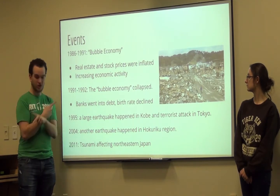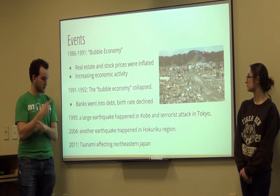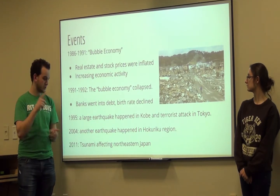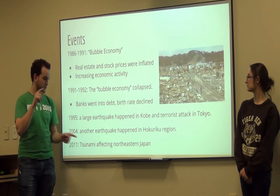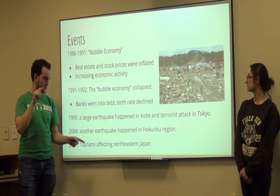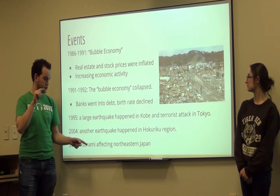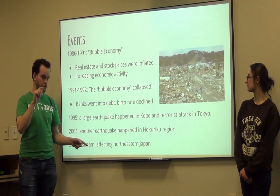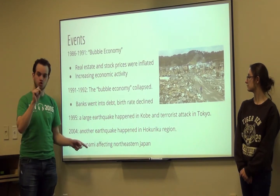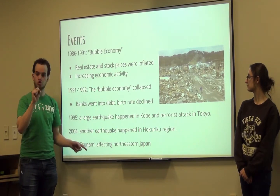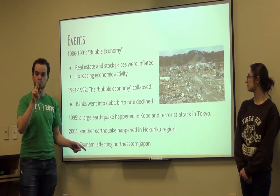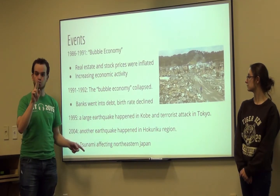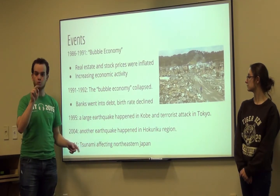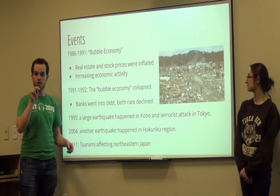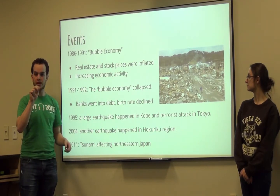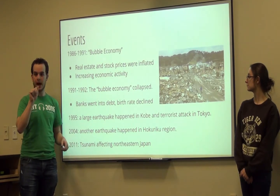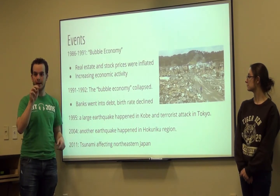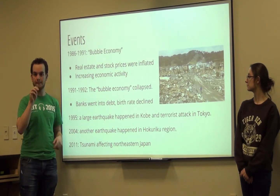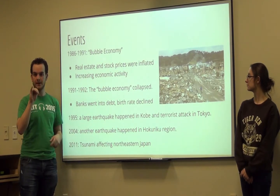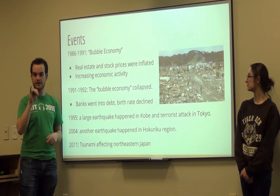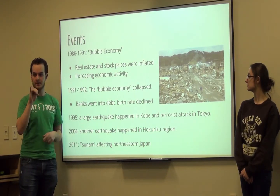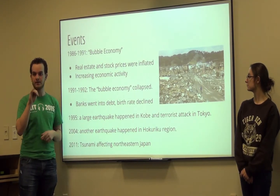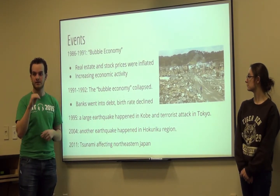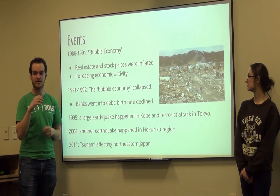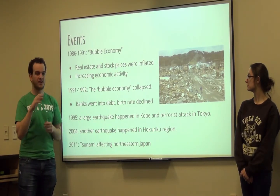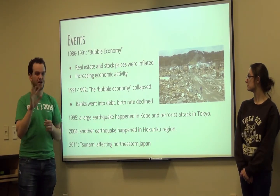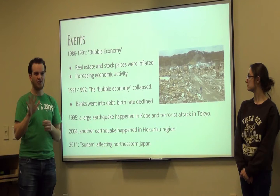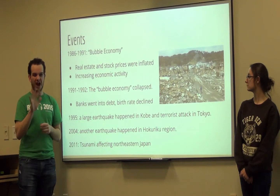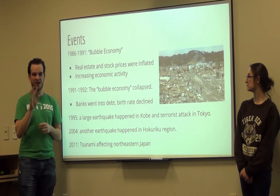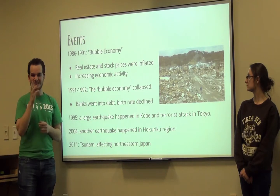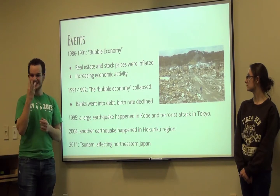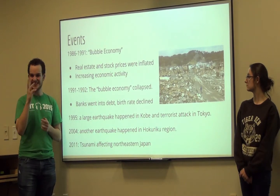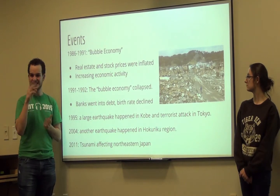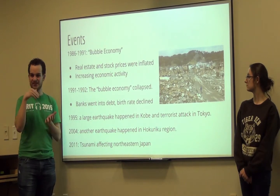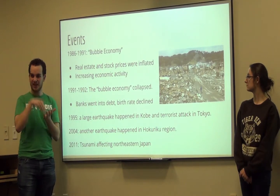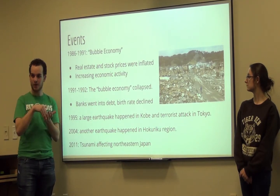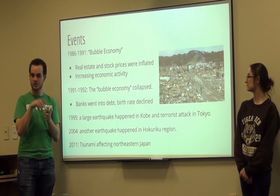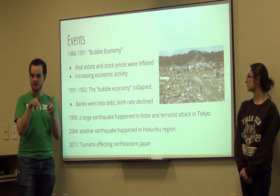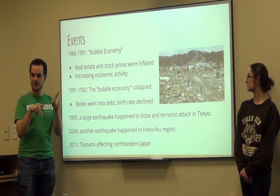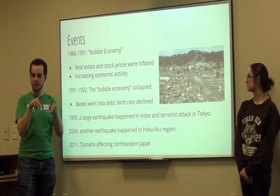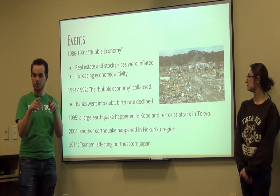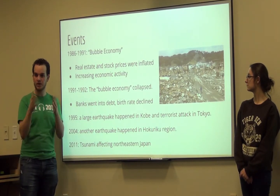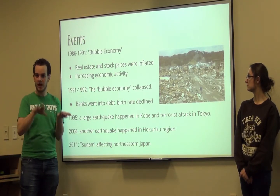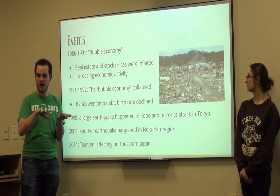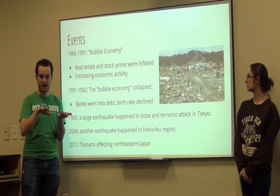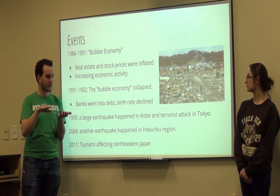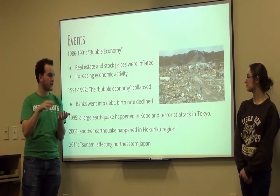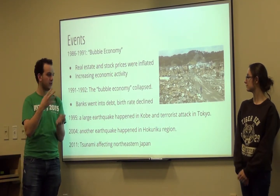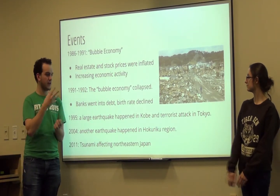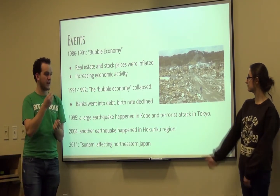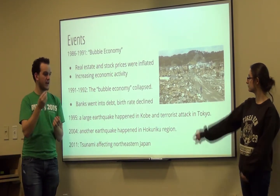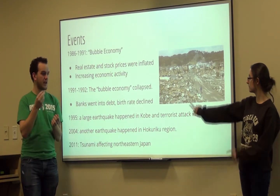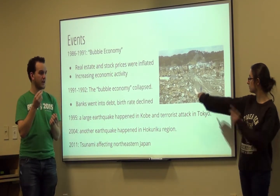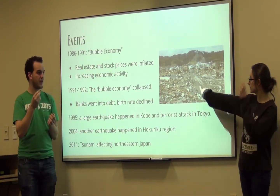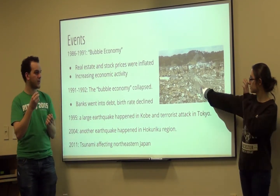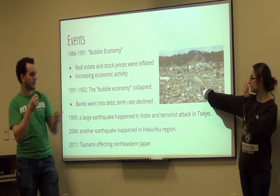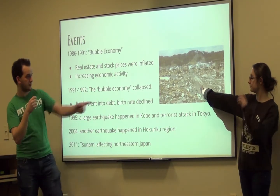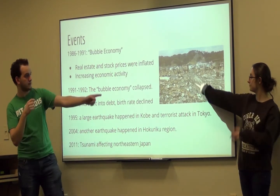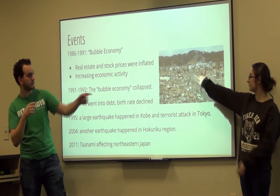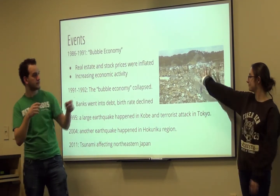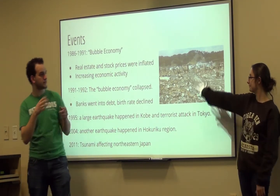earthquake, which was then followed by a tsunami in 2011. There was about 16,000 people who passed away,